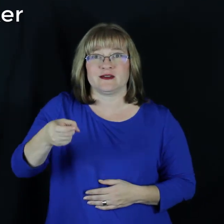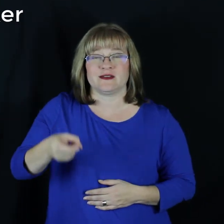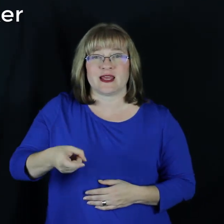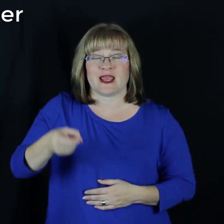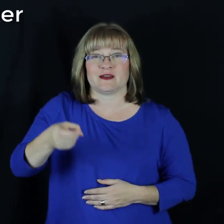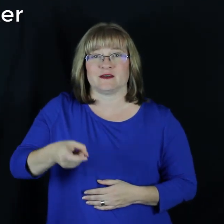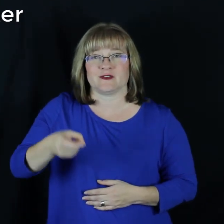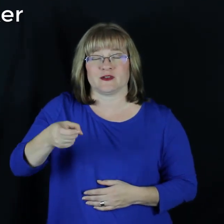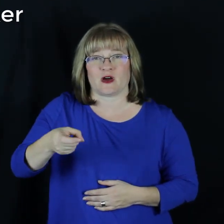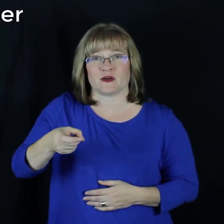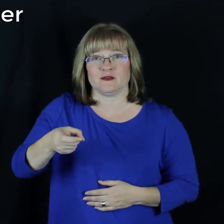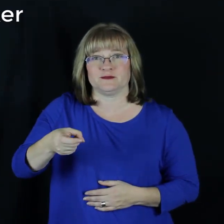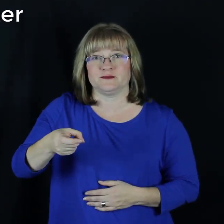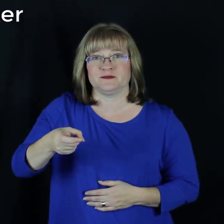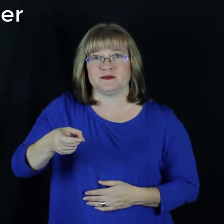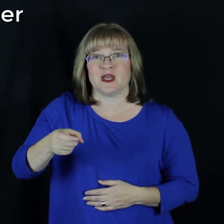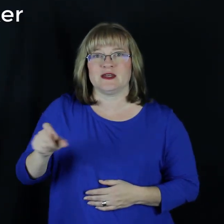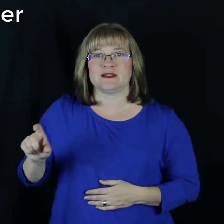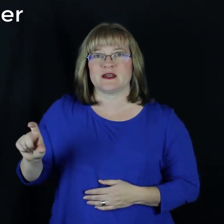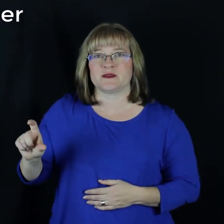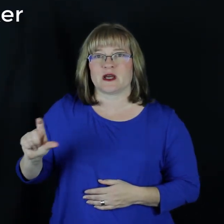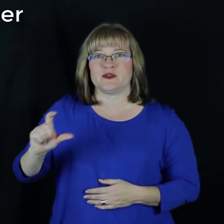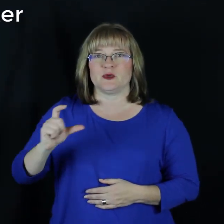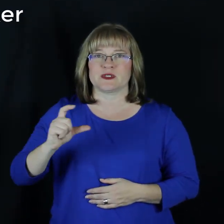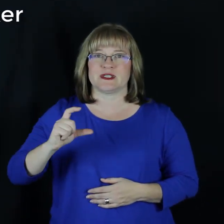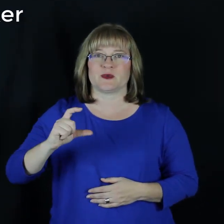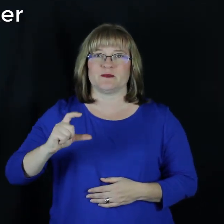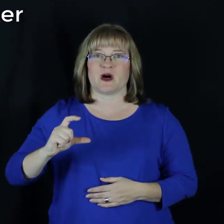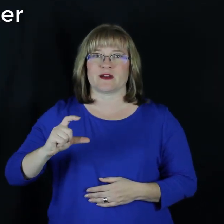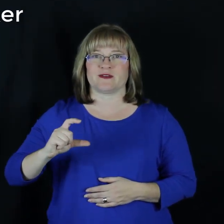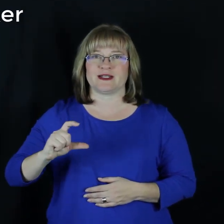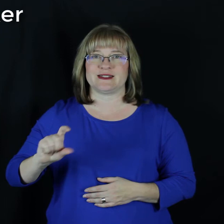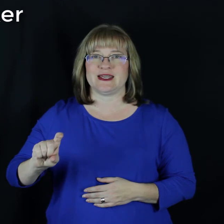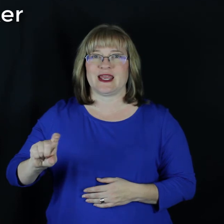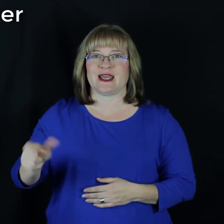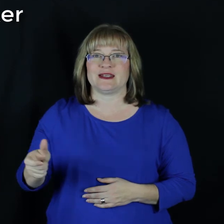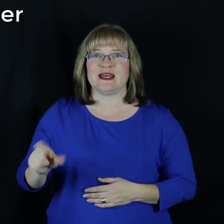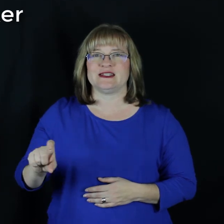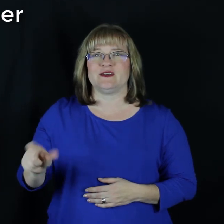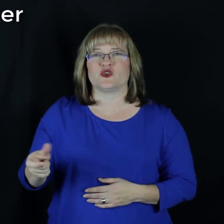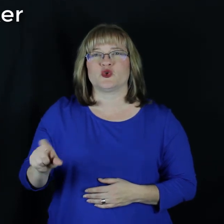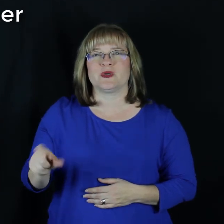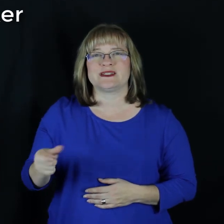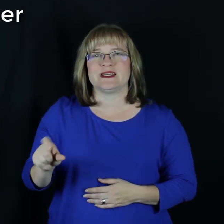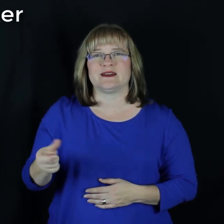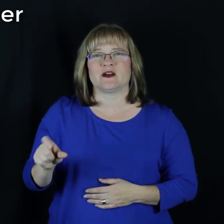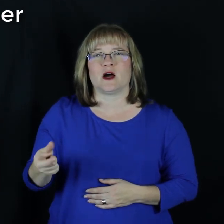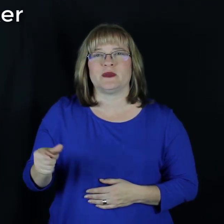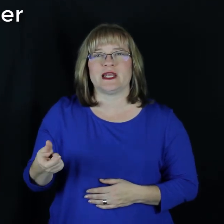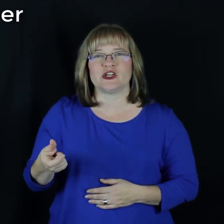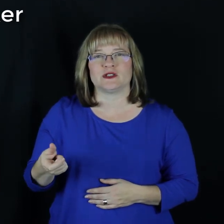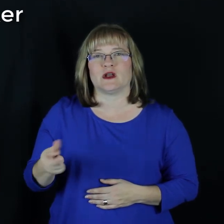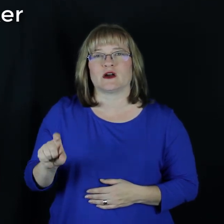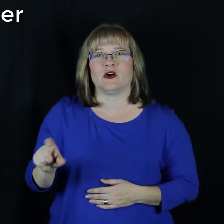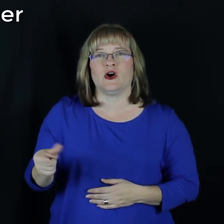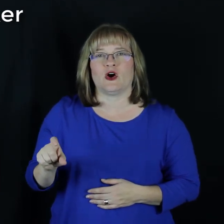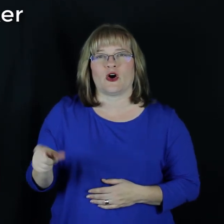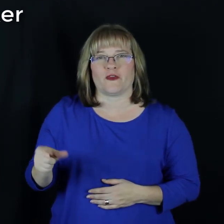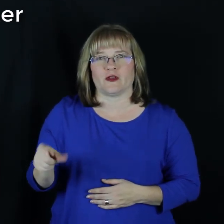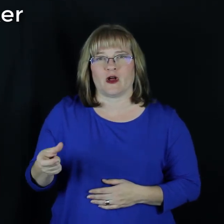the handle of the locker. Sometimes you will see it with a modified C hand. You're twisting the combination lock on the